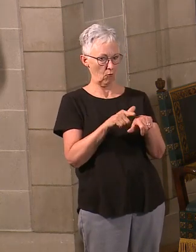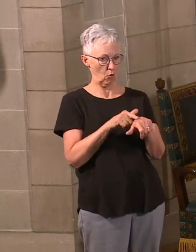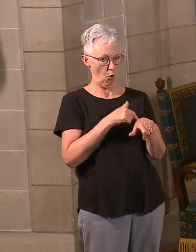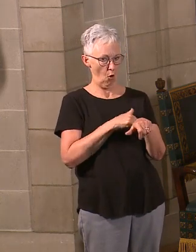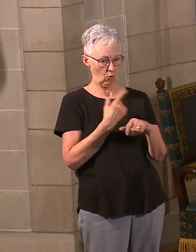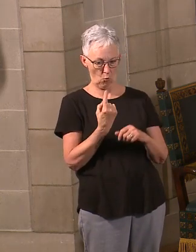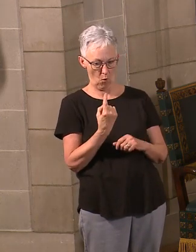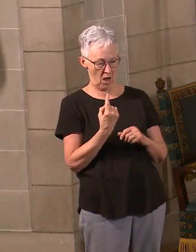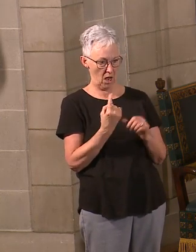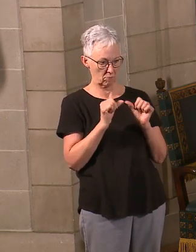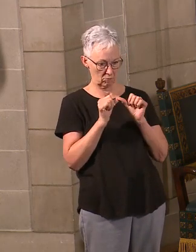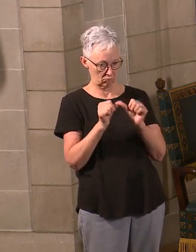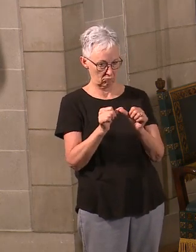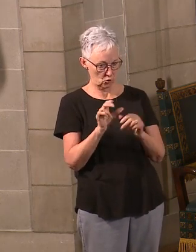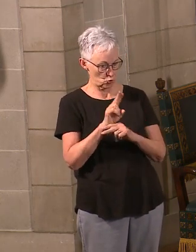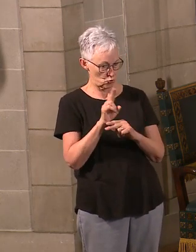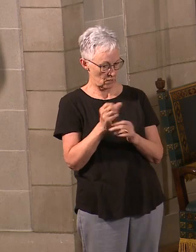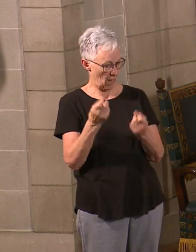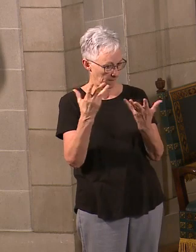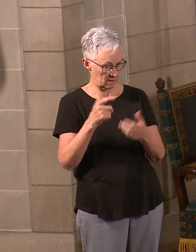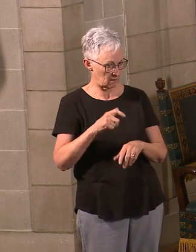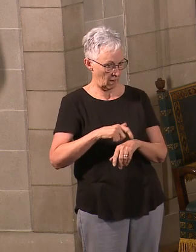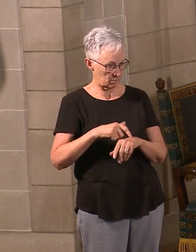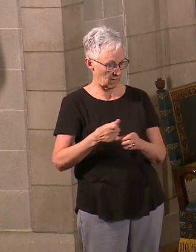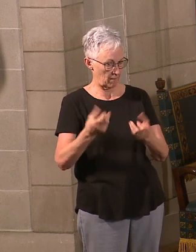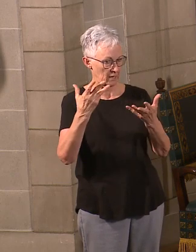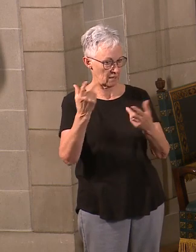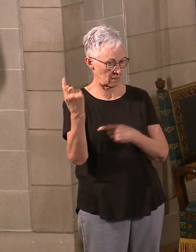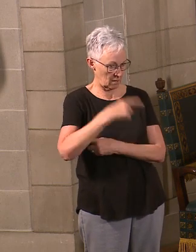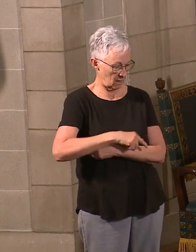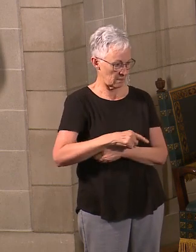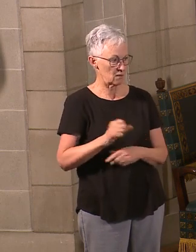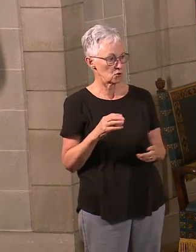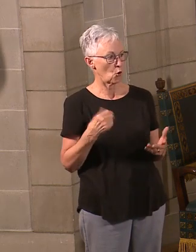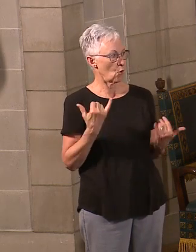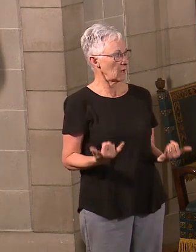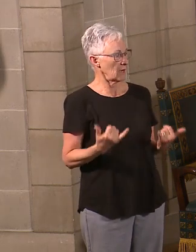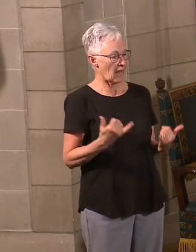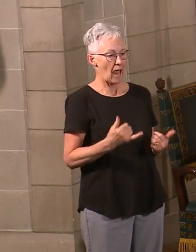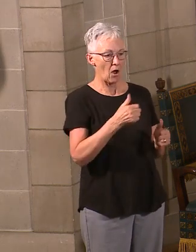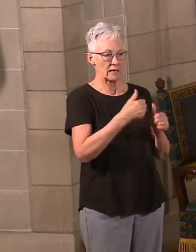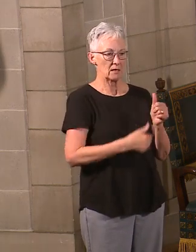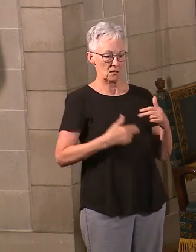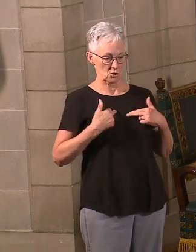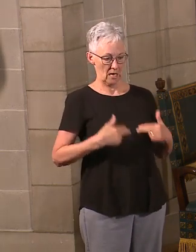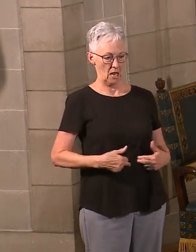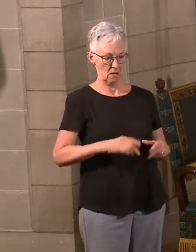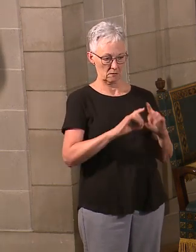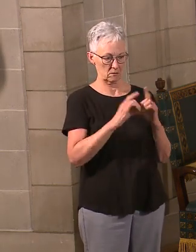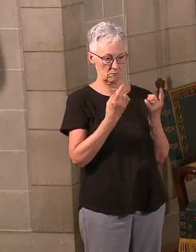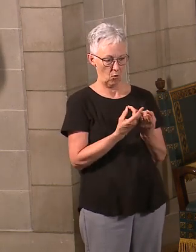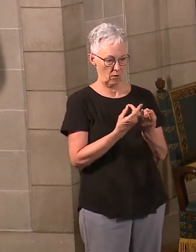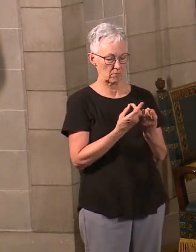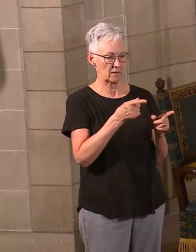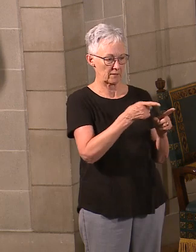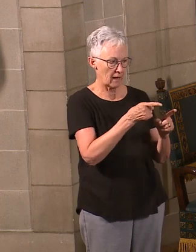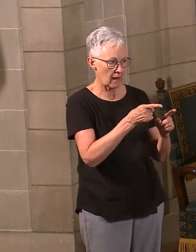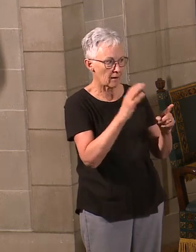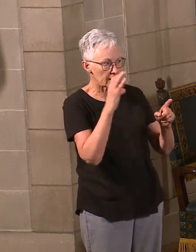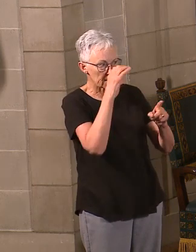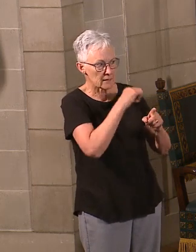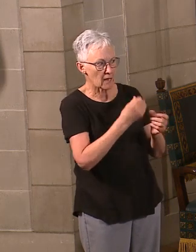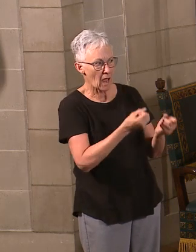with this, we'll probably have a better idea through our public health departments. And right now, again, they're making estimates of what they think, for example, a volunteer fire department may need.